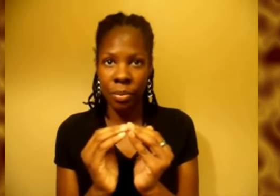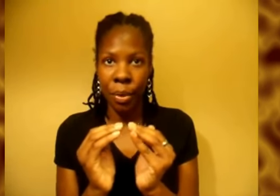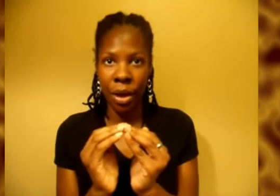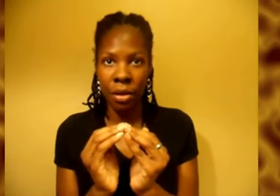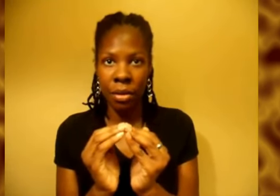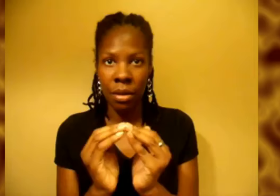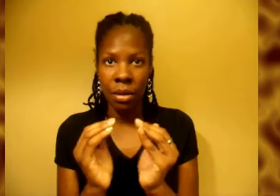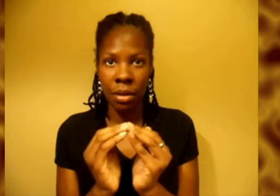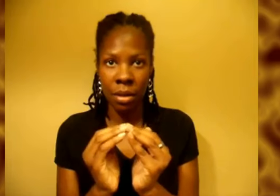your ball.